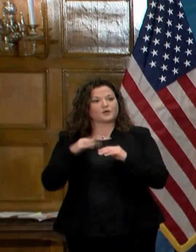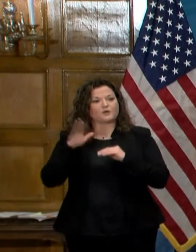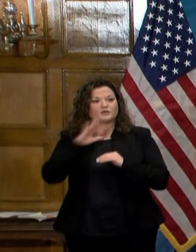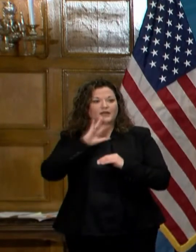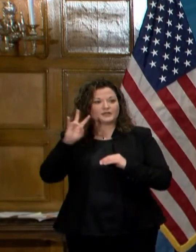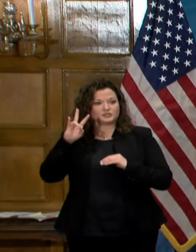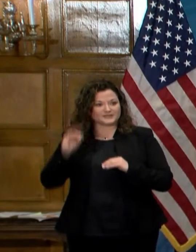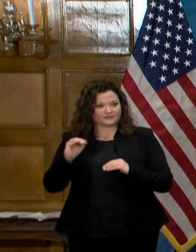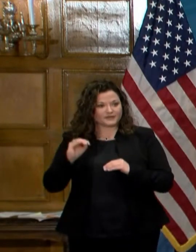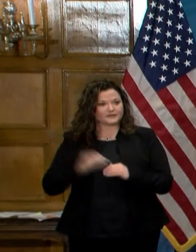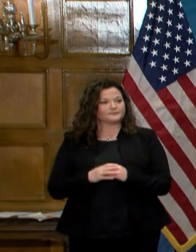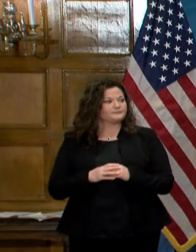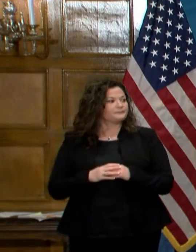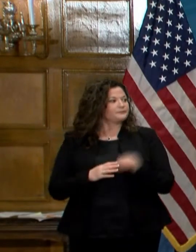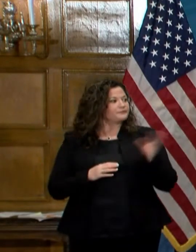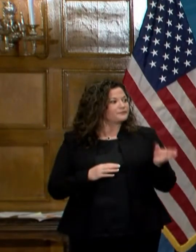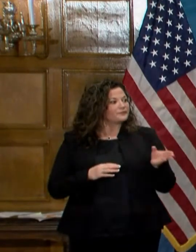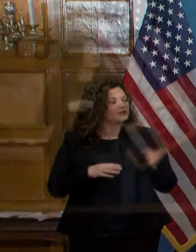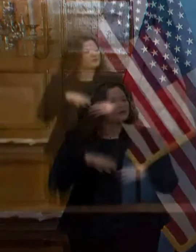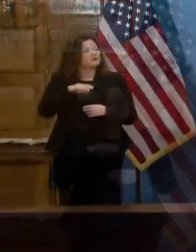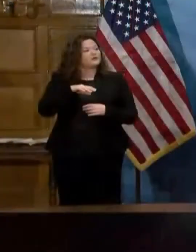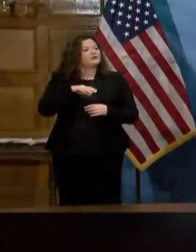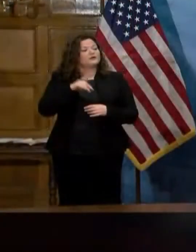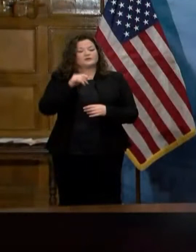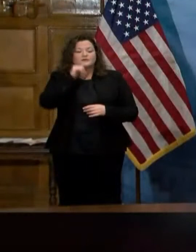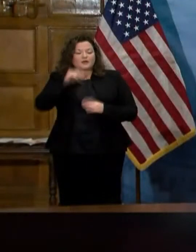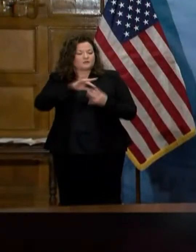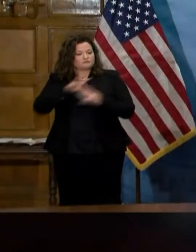COVID question, the FBI had put out a bulletin about